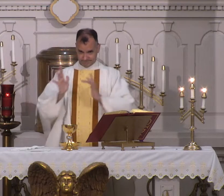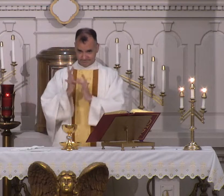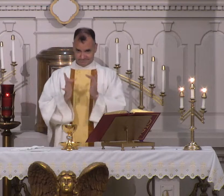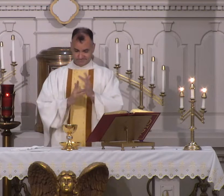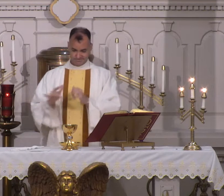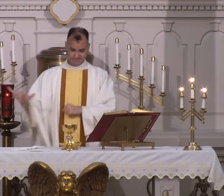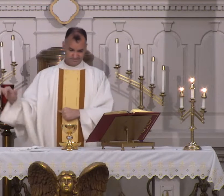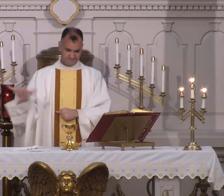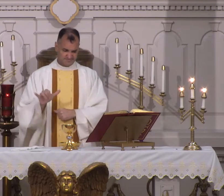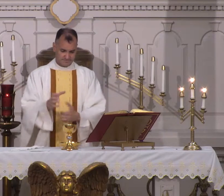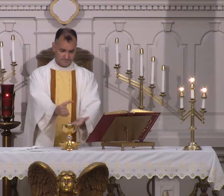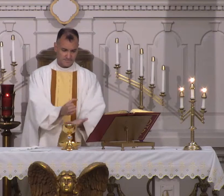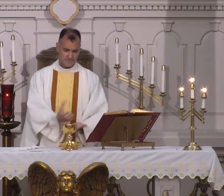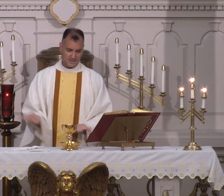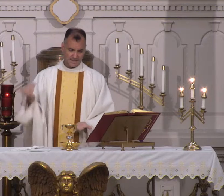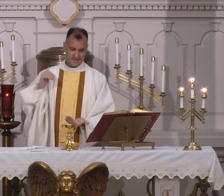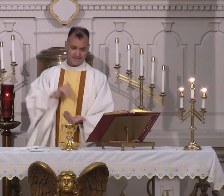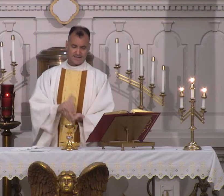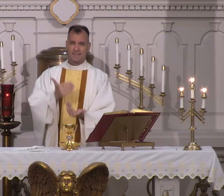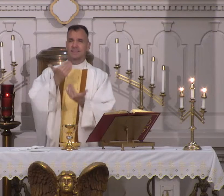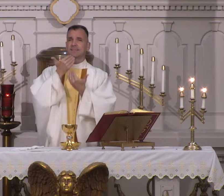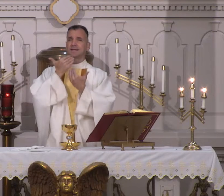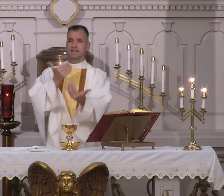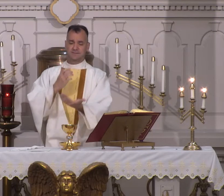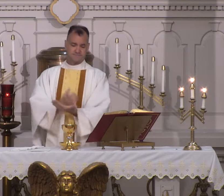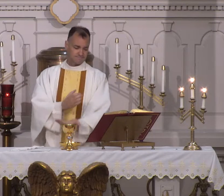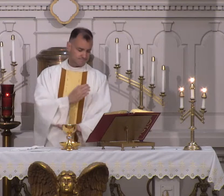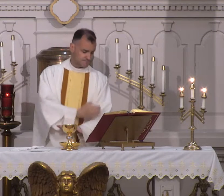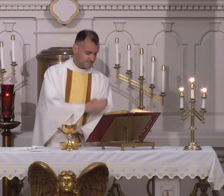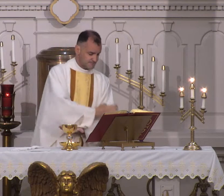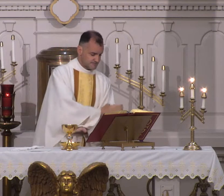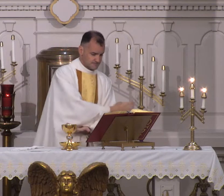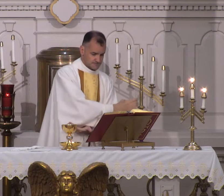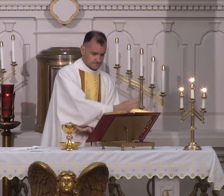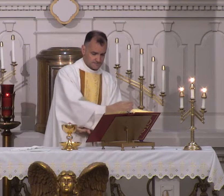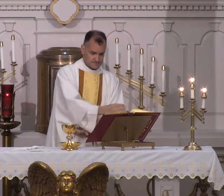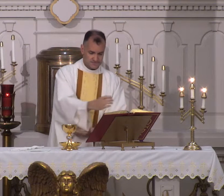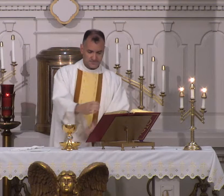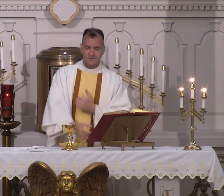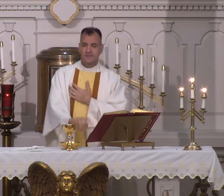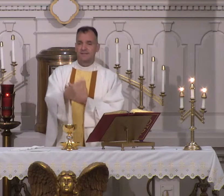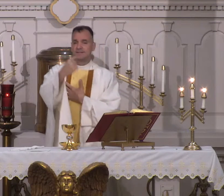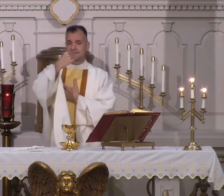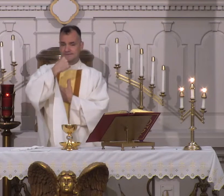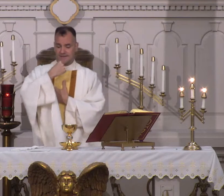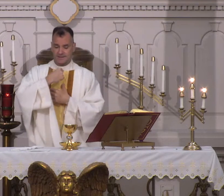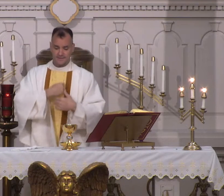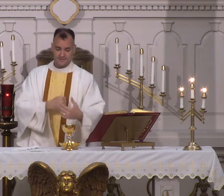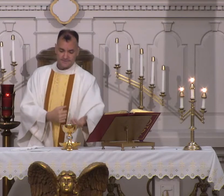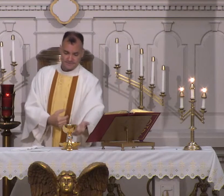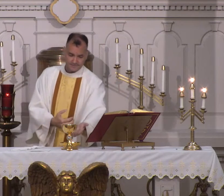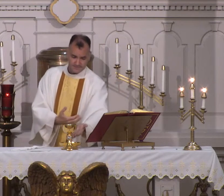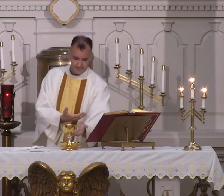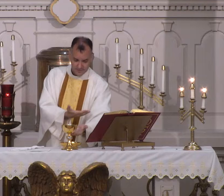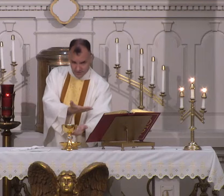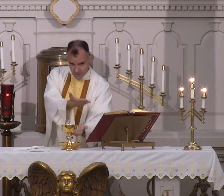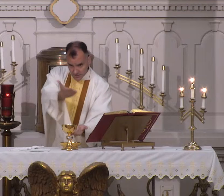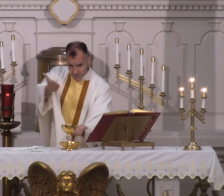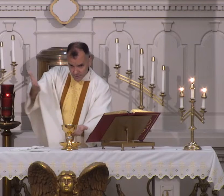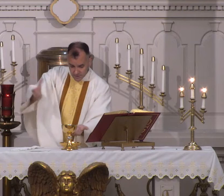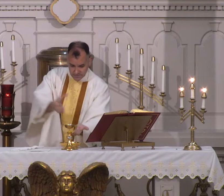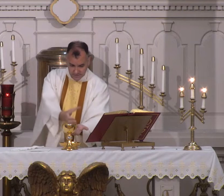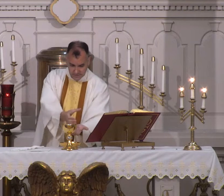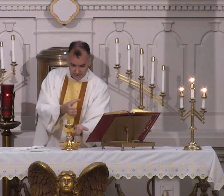In a similar way, when supper was ended, he took the chalice and once more giving thanks, he gave it to his disciples,